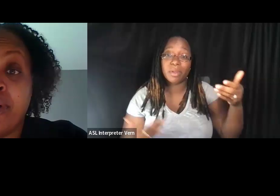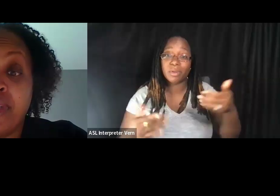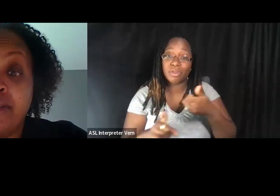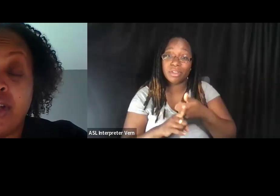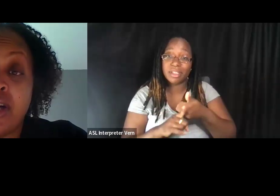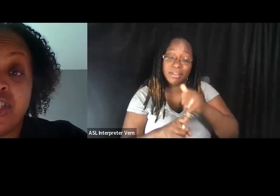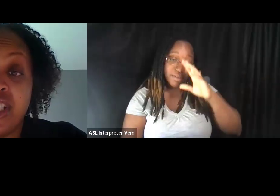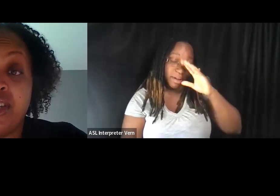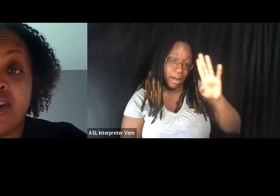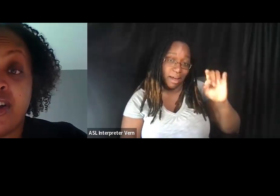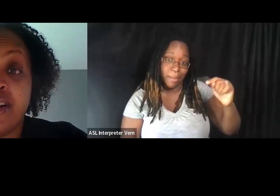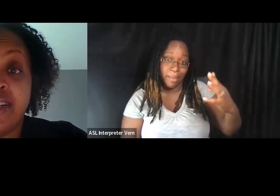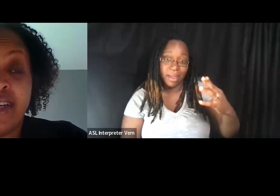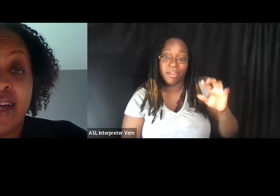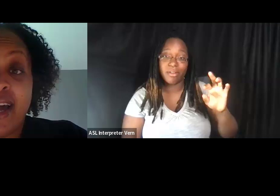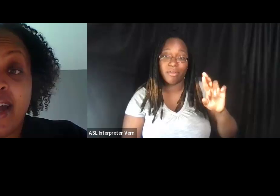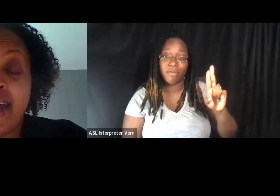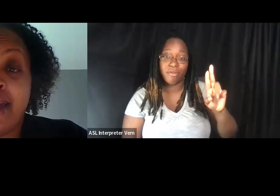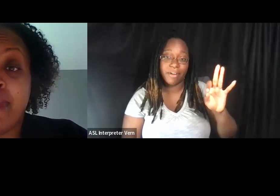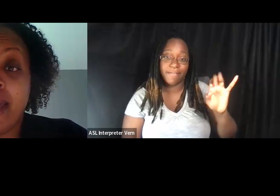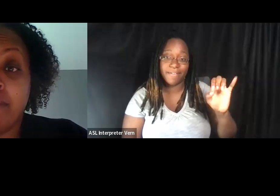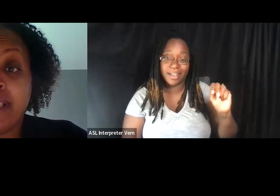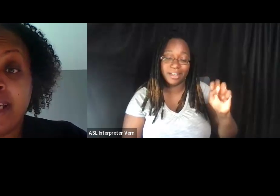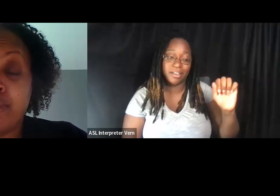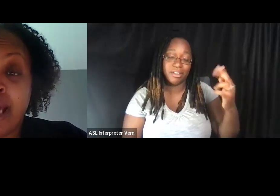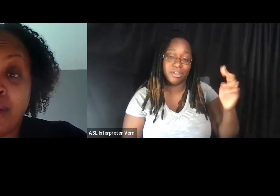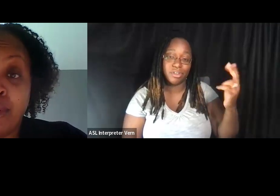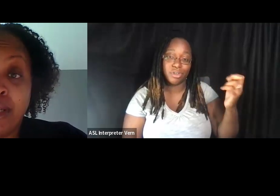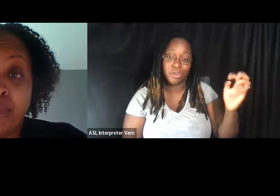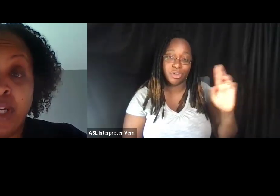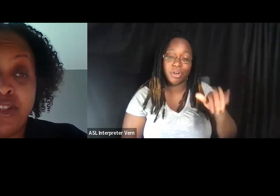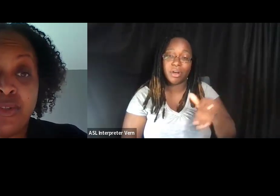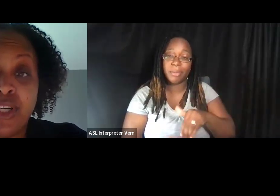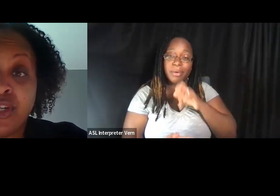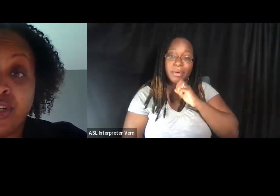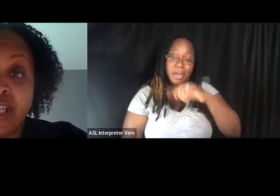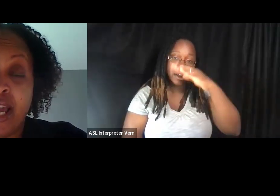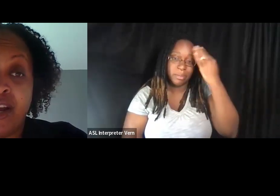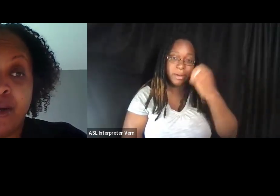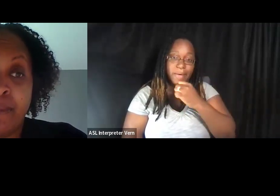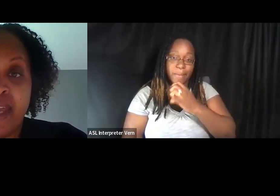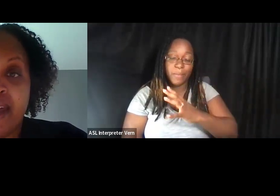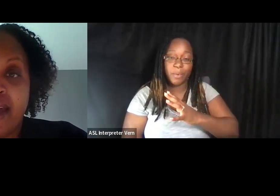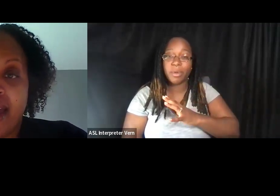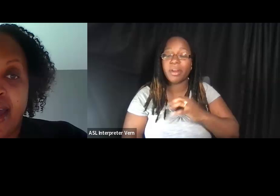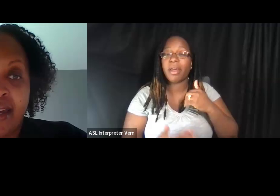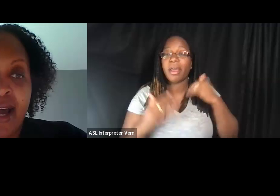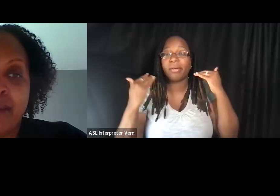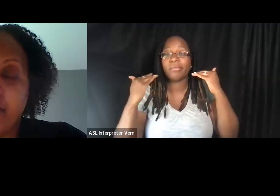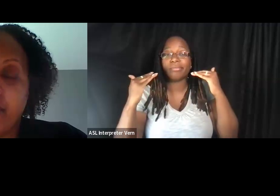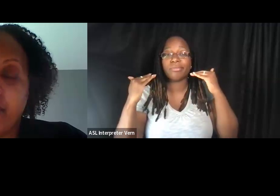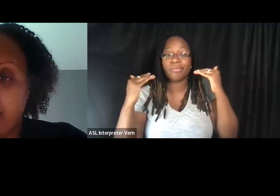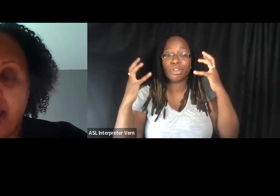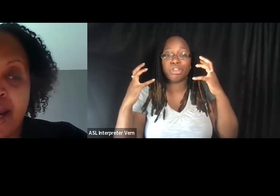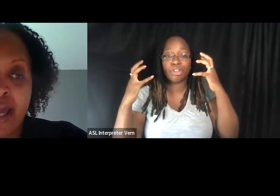My pronouns are she and her. I am a middle-aged Black woman with short curly hair, and I